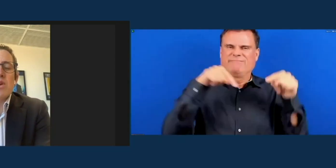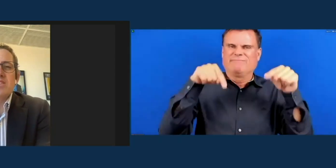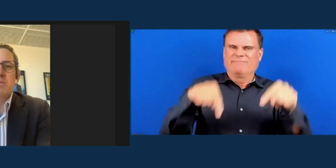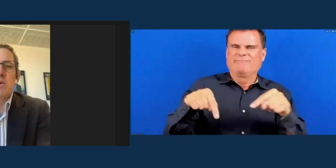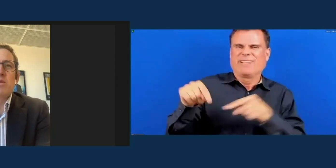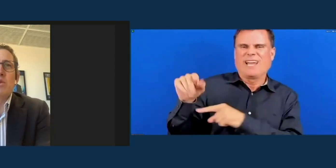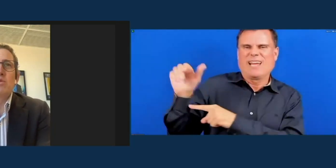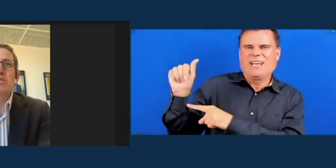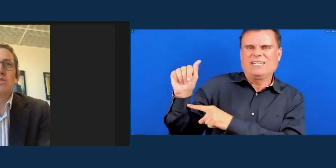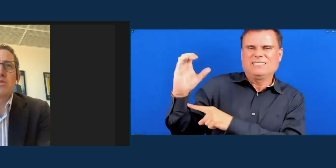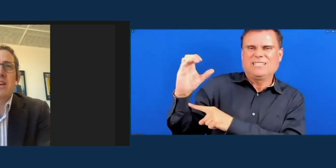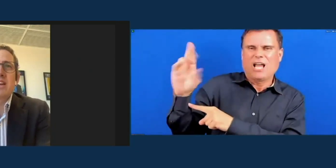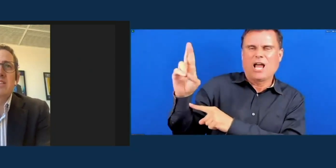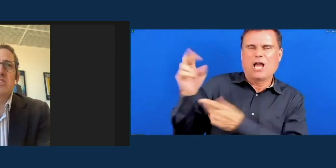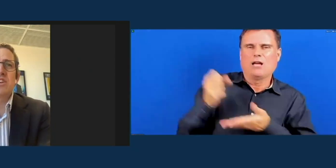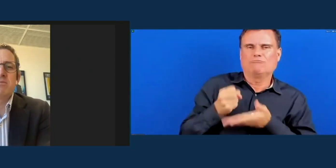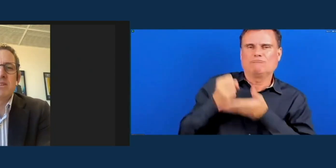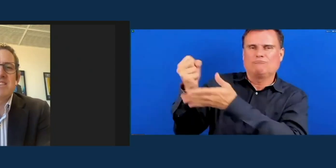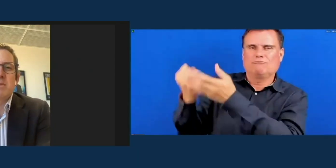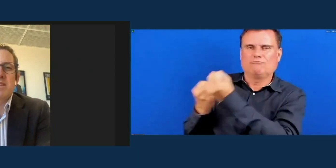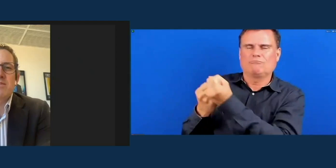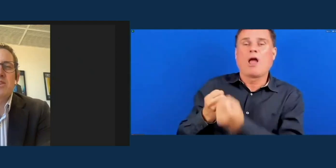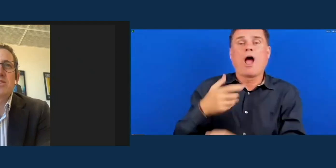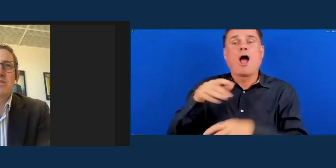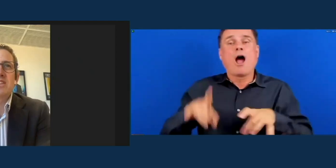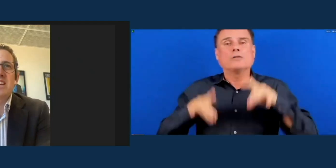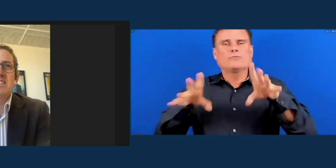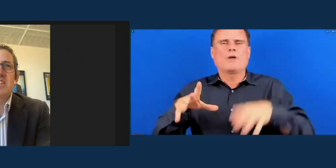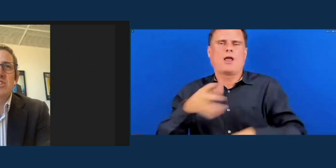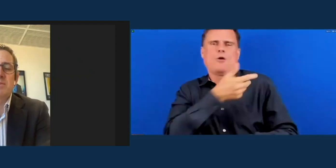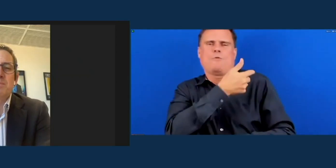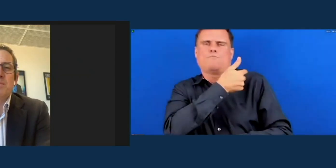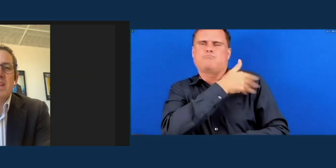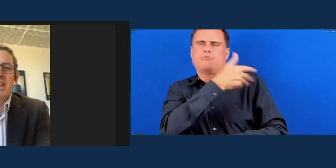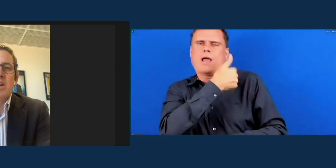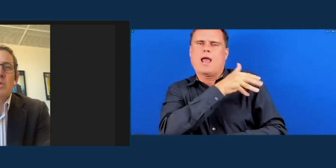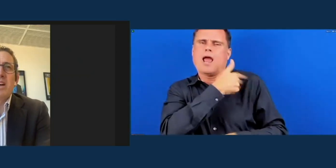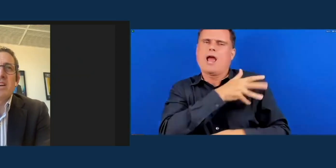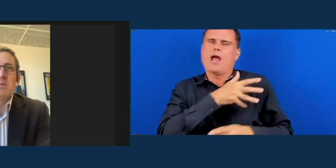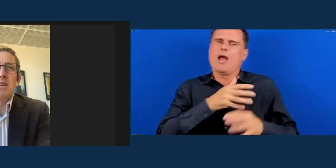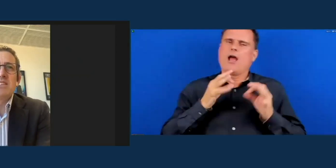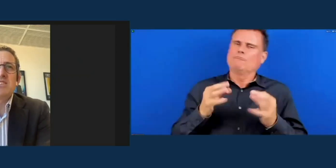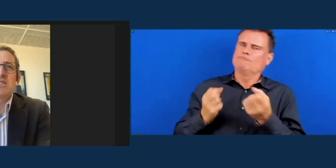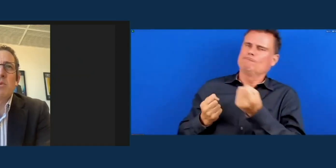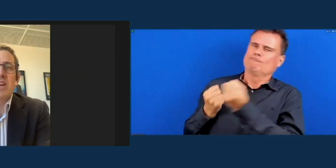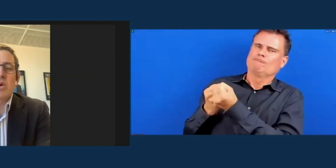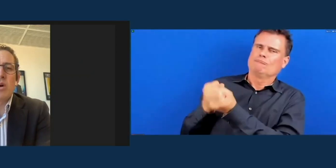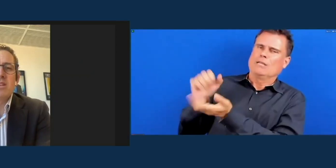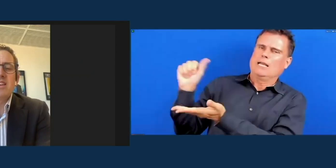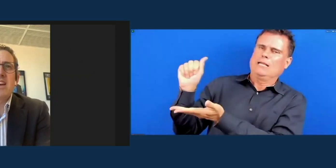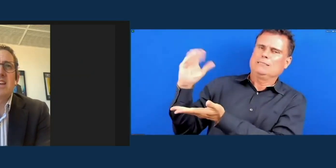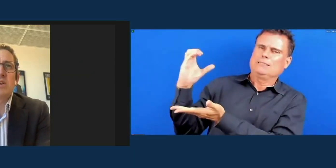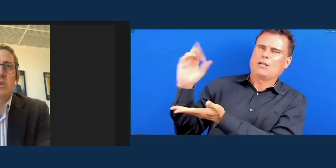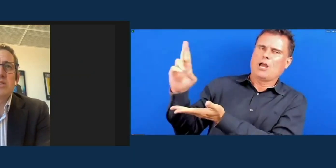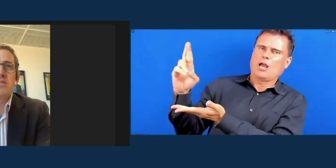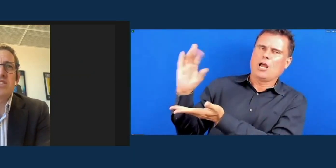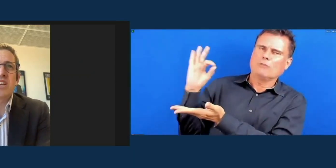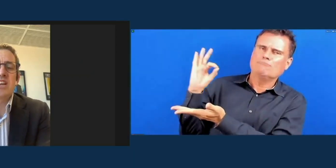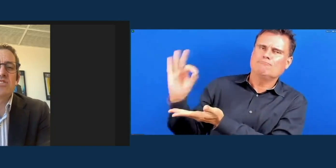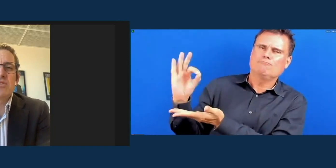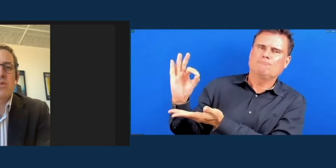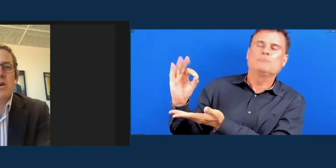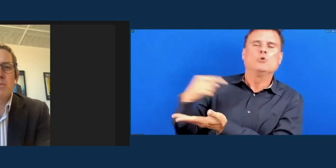is a proud supporter of All Children Reading and its achievements that have been the focus of today's session. We are committed to supporting quality and